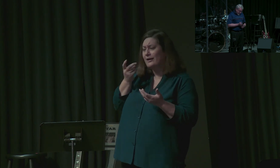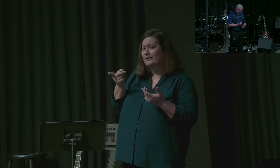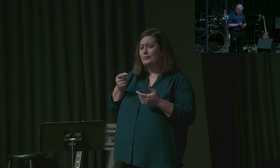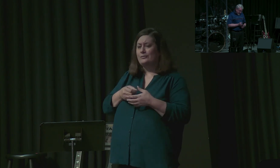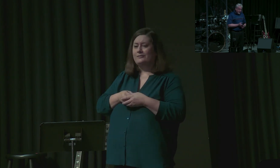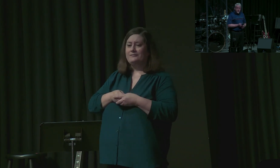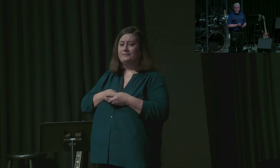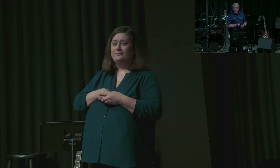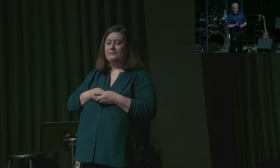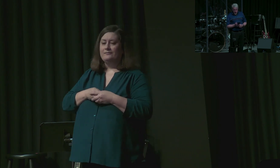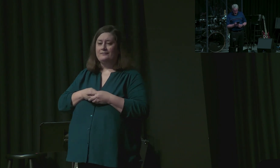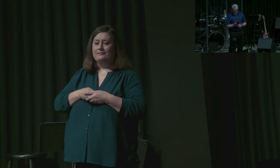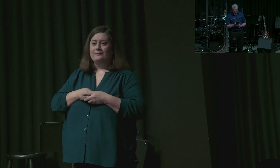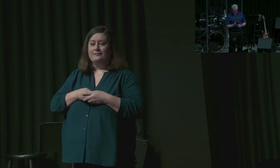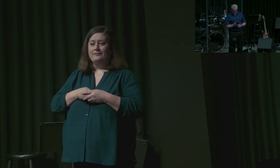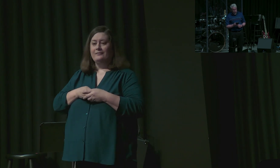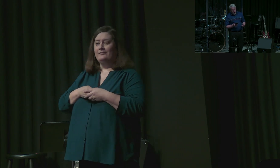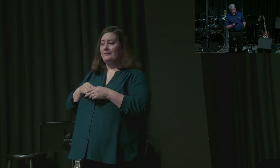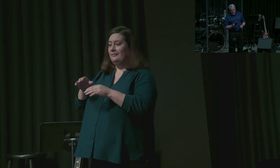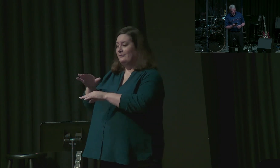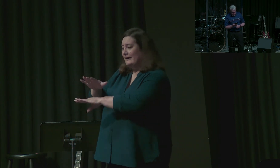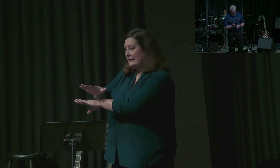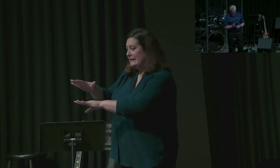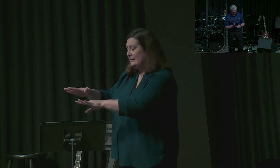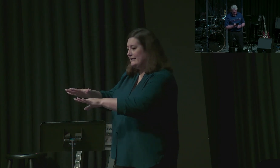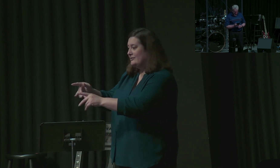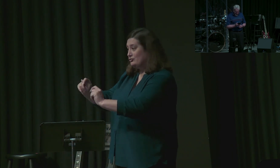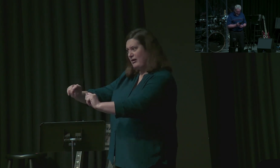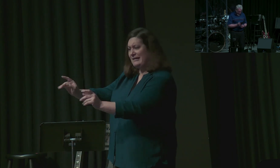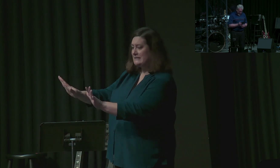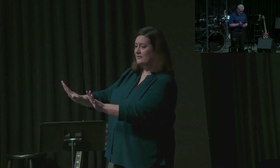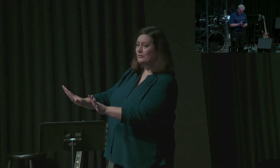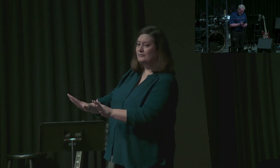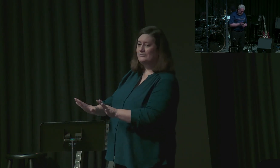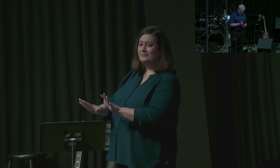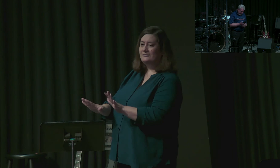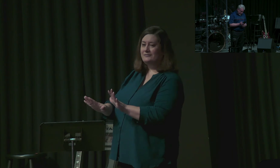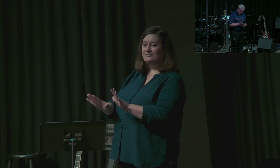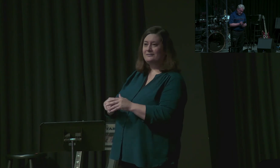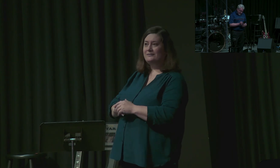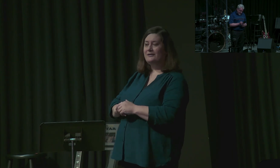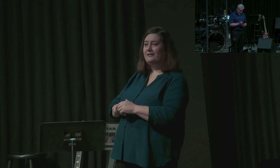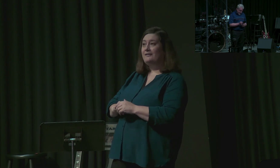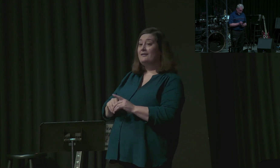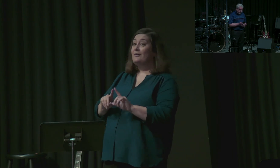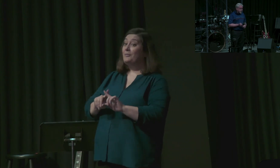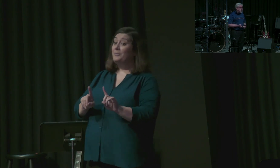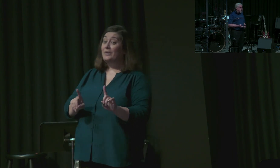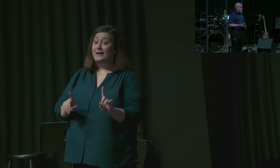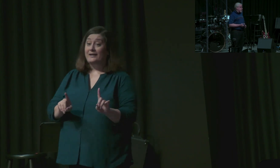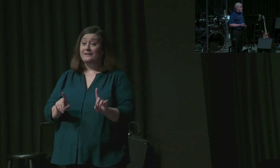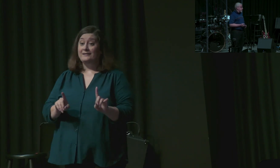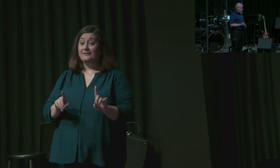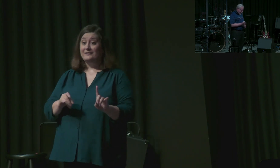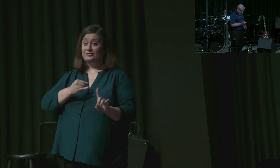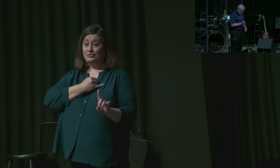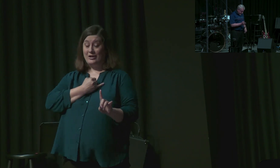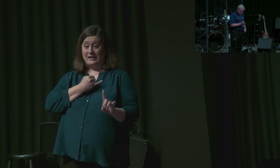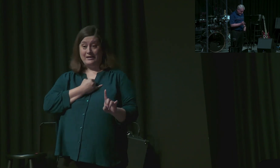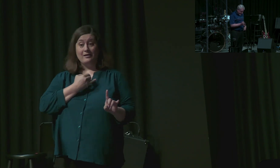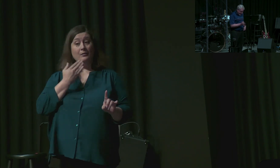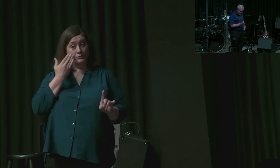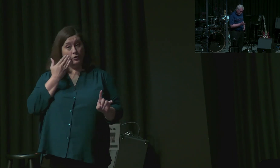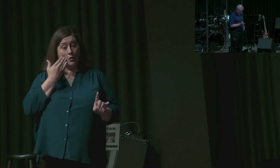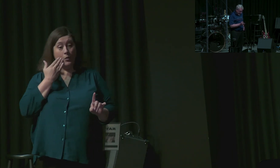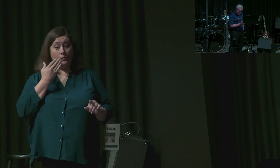And he reaches out and switches Jacob's hands, or tries to. But by faith, Jacob has discerned the true purposes and patterns